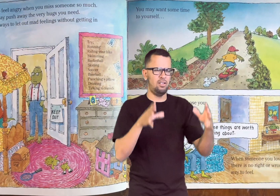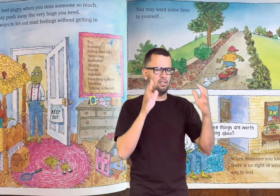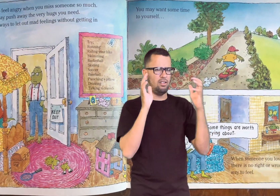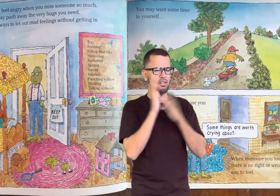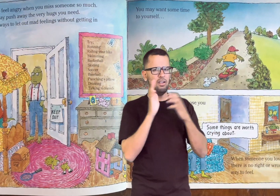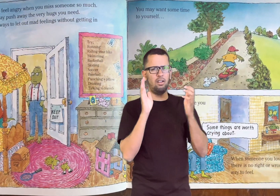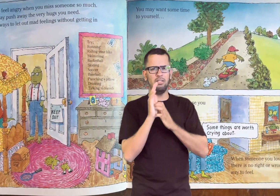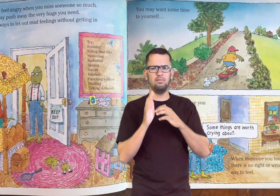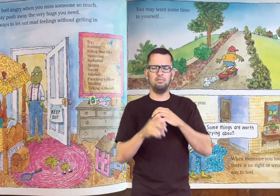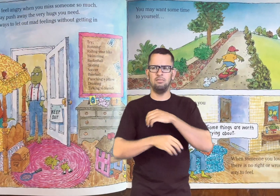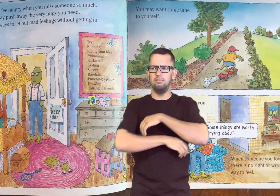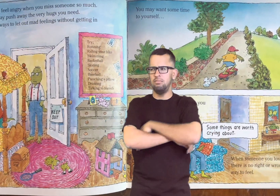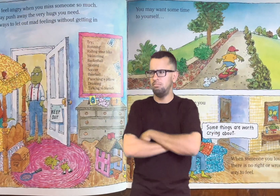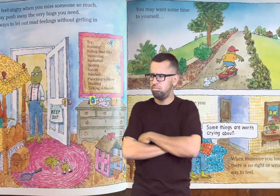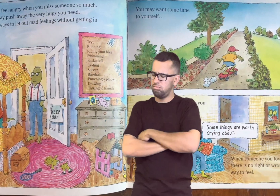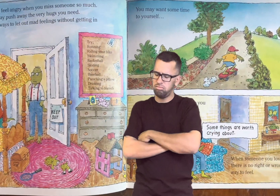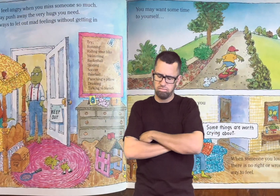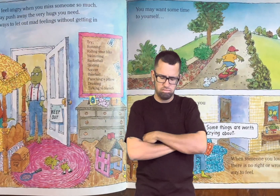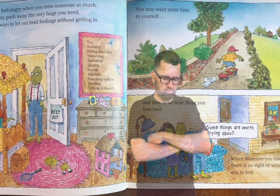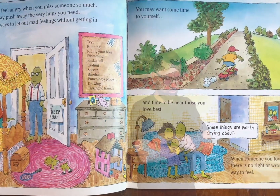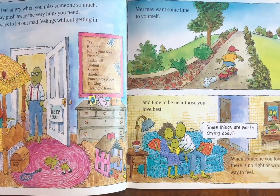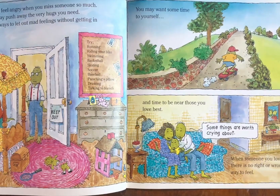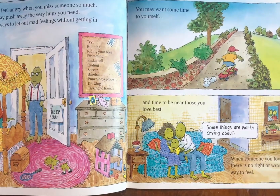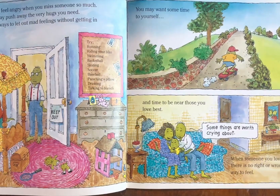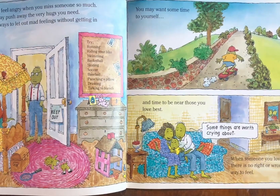I hate the doctors.